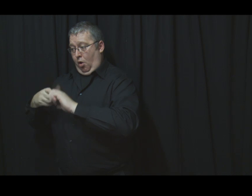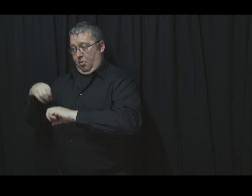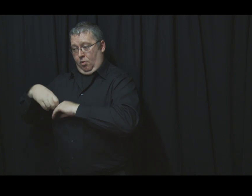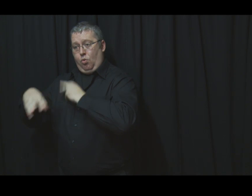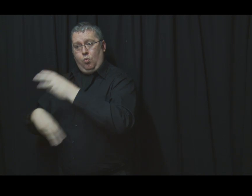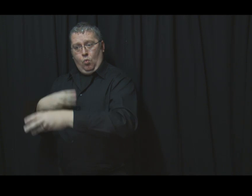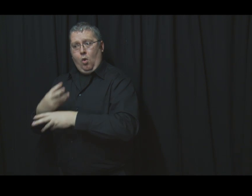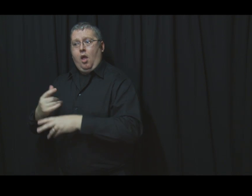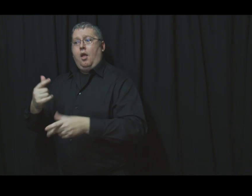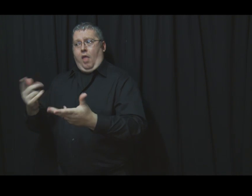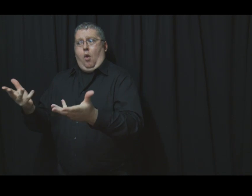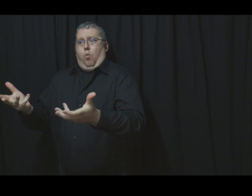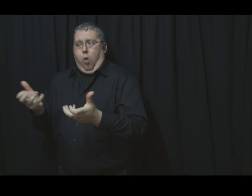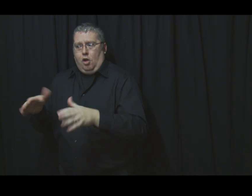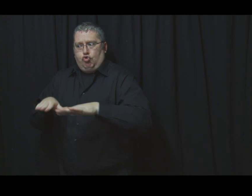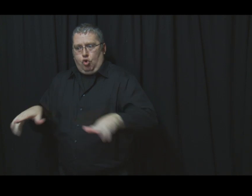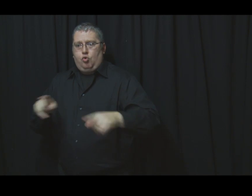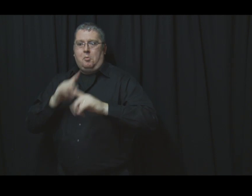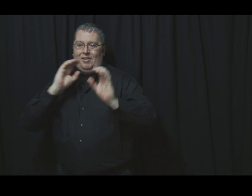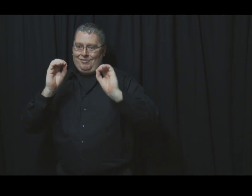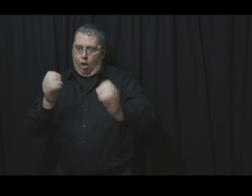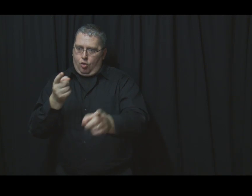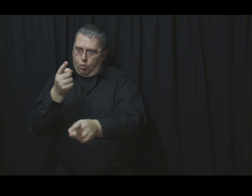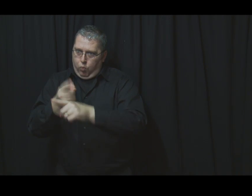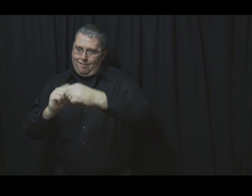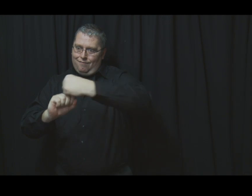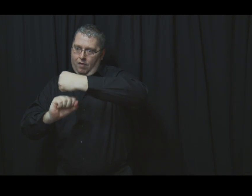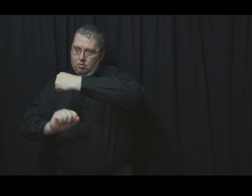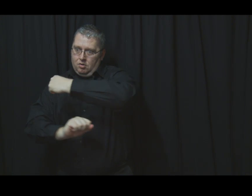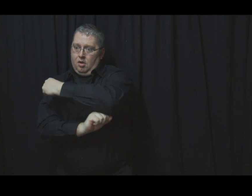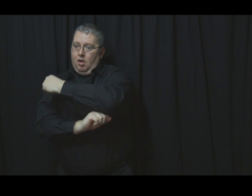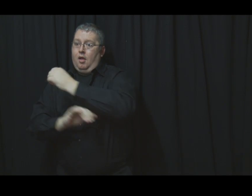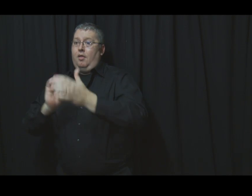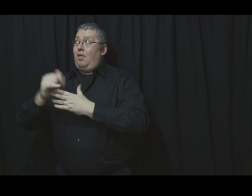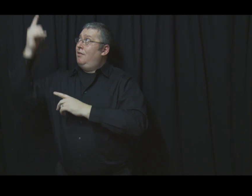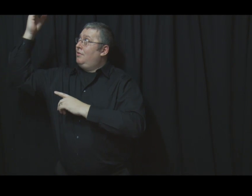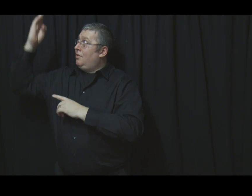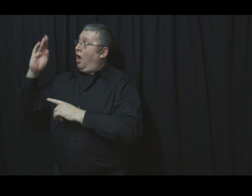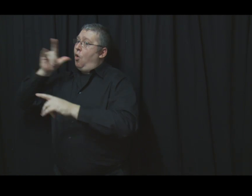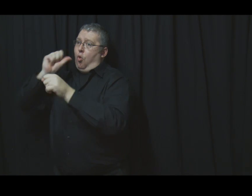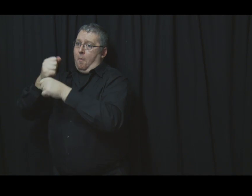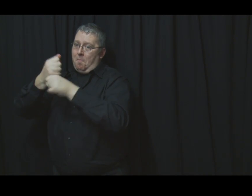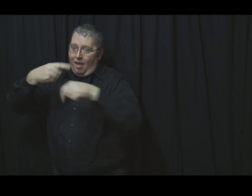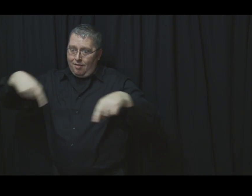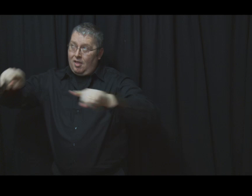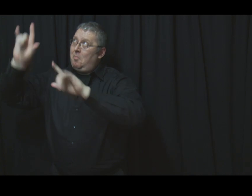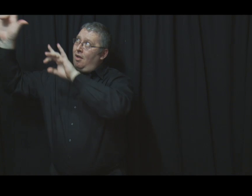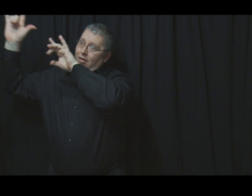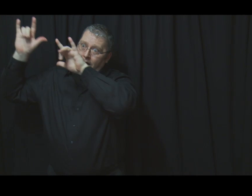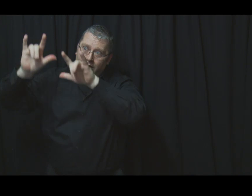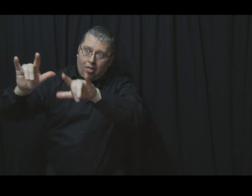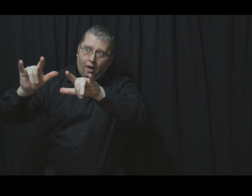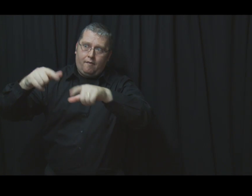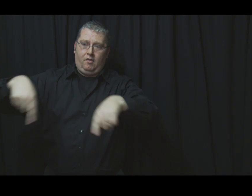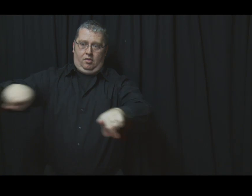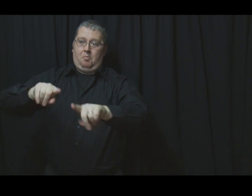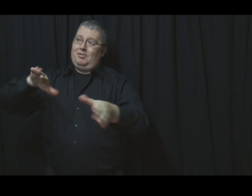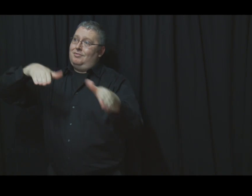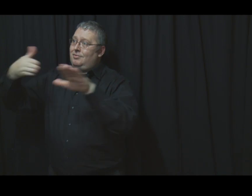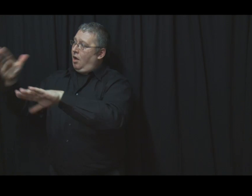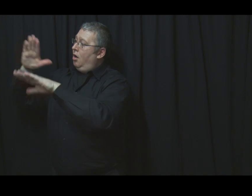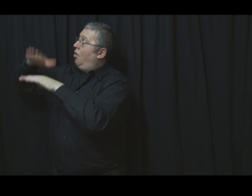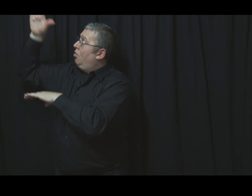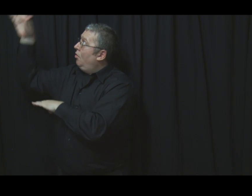I want children to be taught the right foundation, that there's a God who created them, who loves them, who died on the cross for